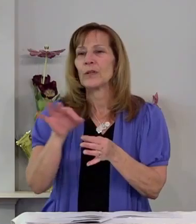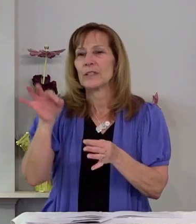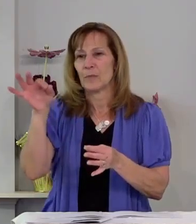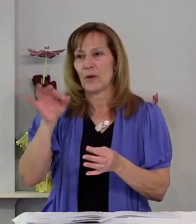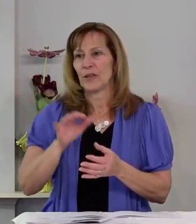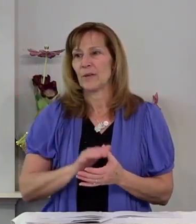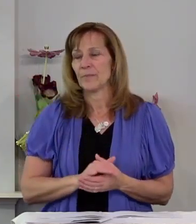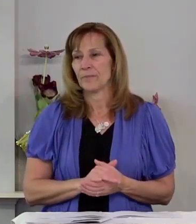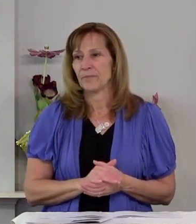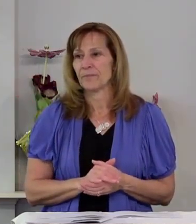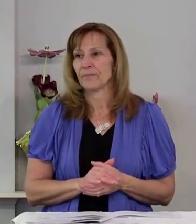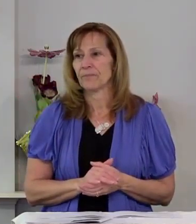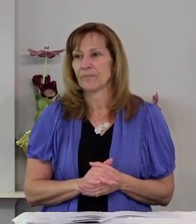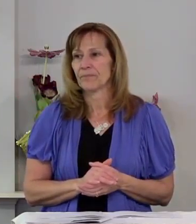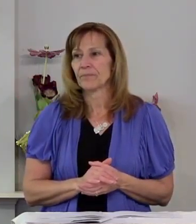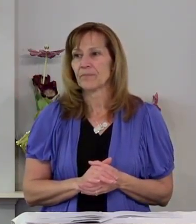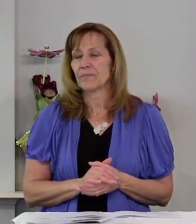Spirit."